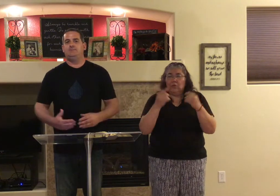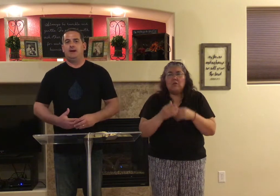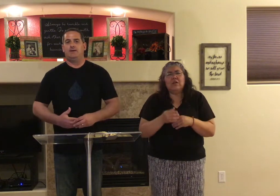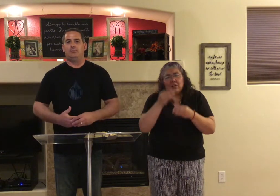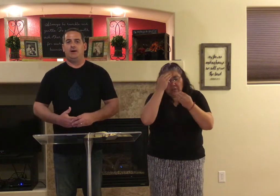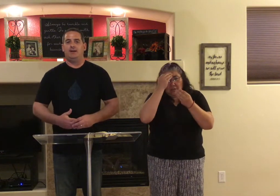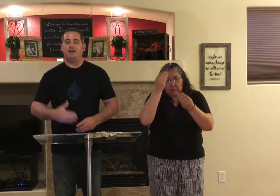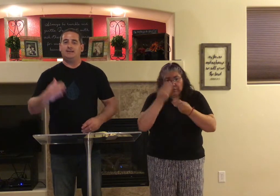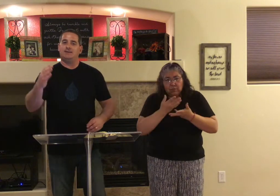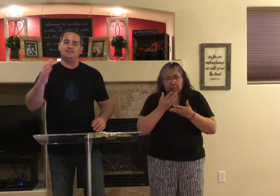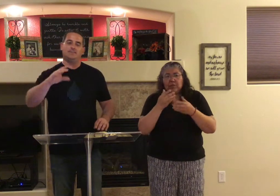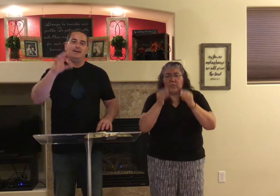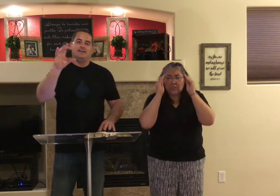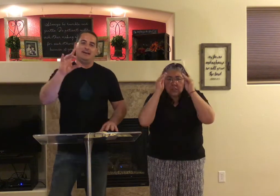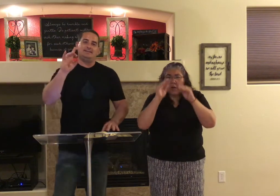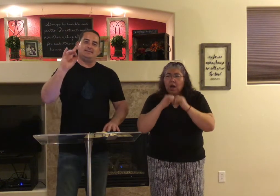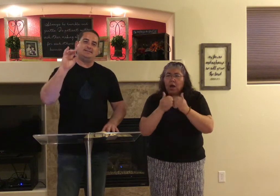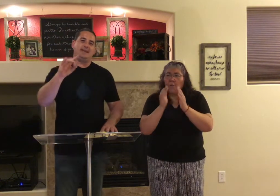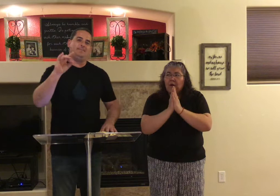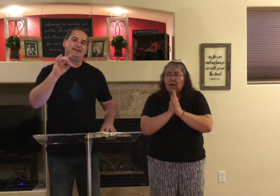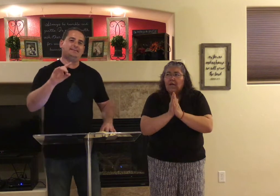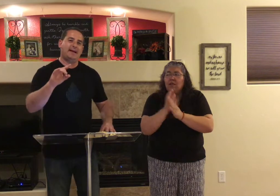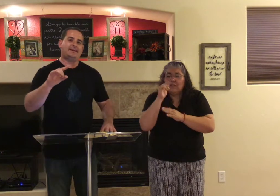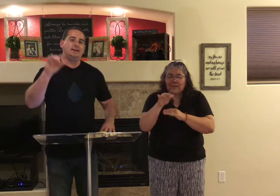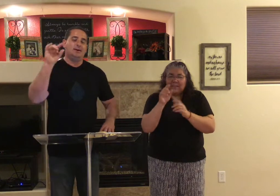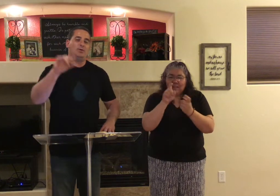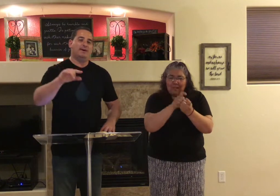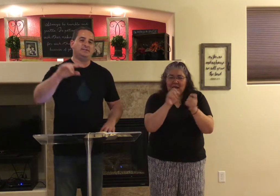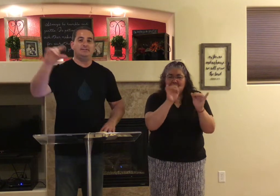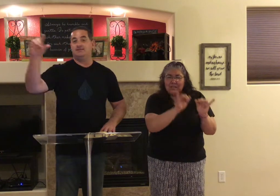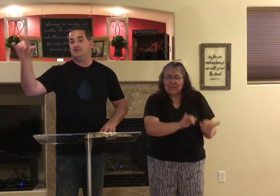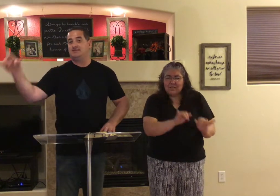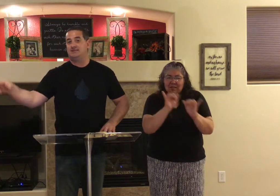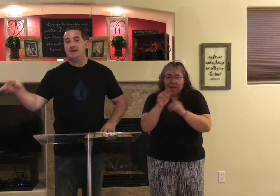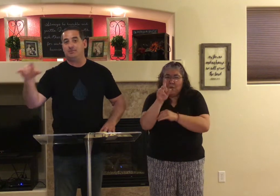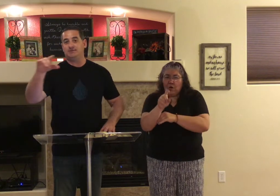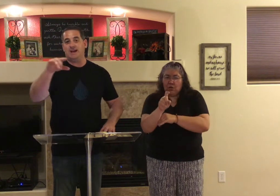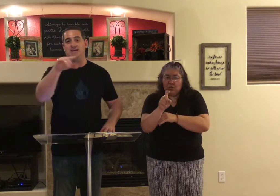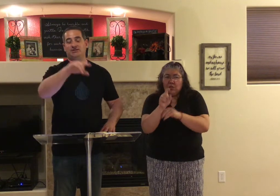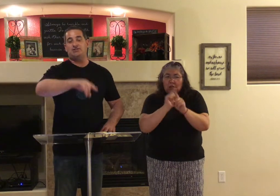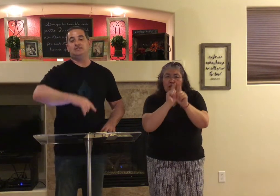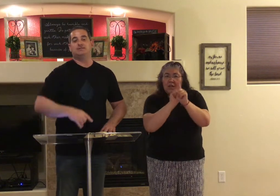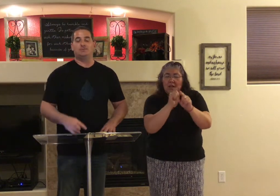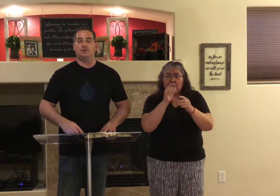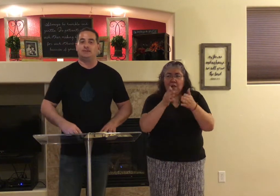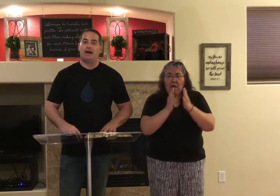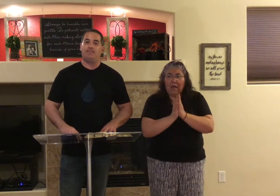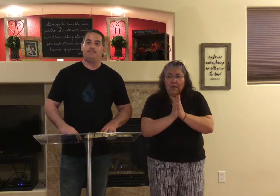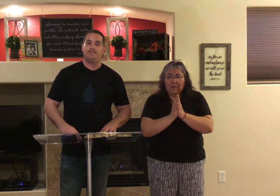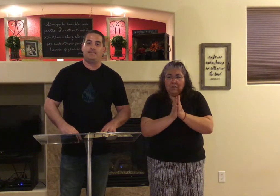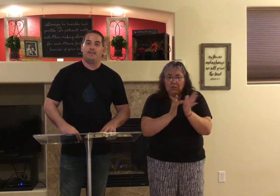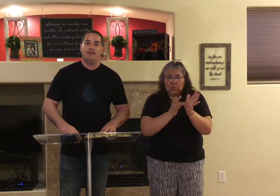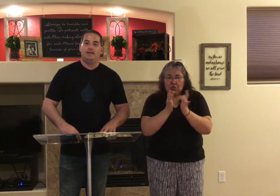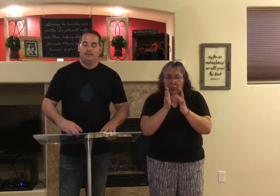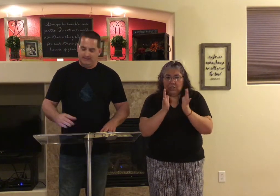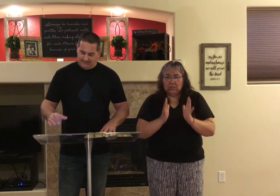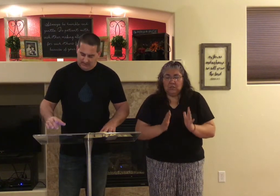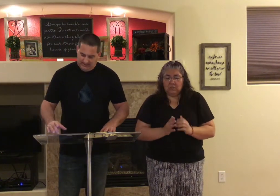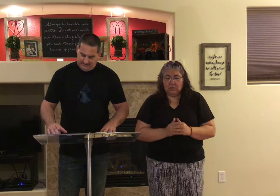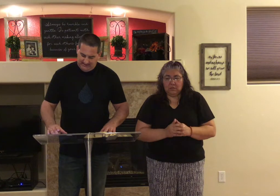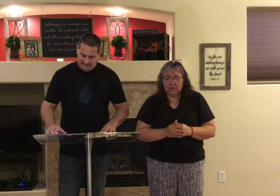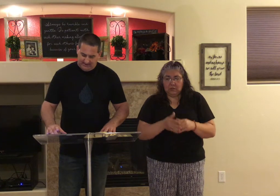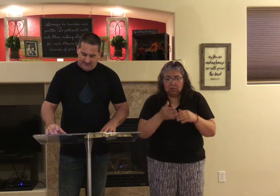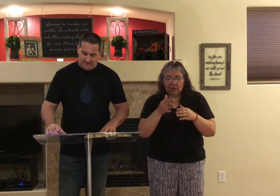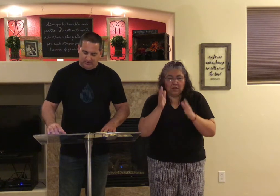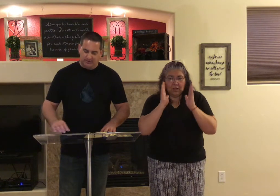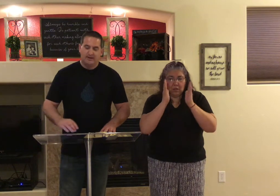Can you teach me how to pray? Can I tell you something? That is the same exact question the disciples asked Jesus one time. Listen to what